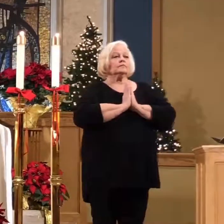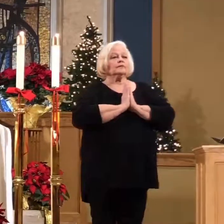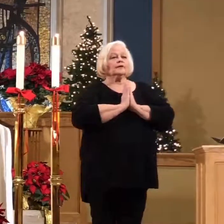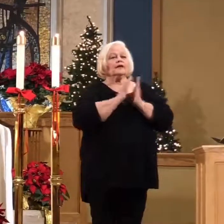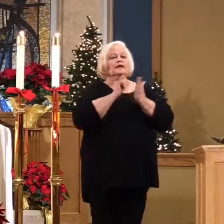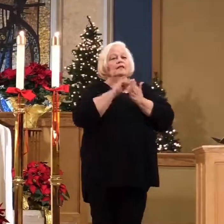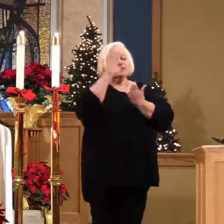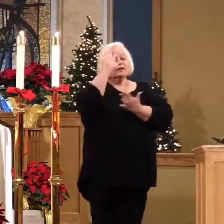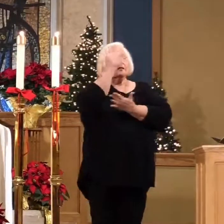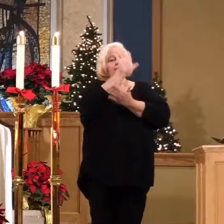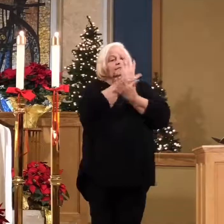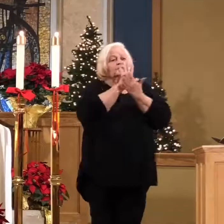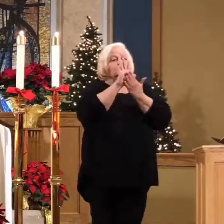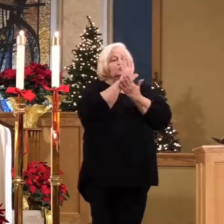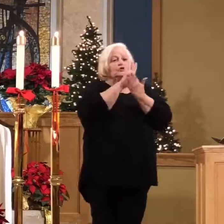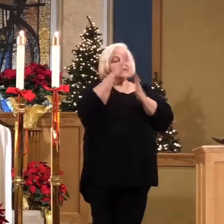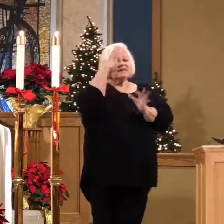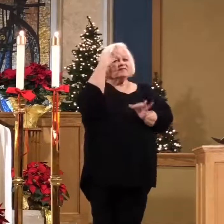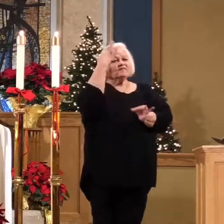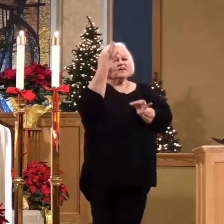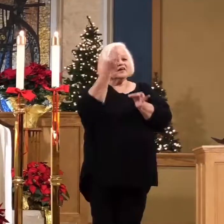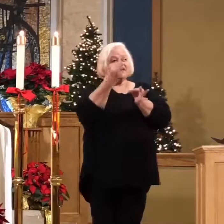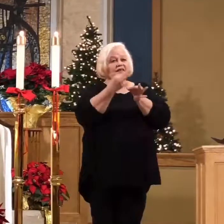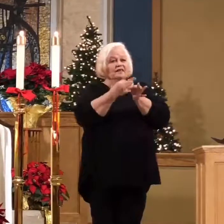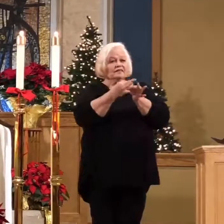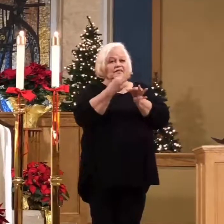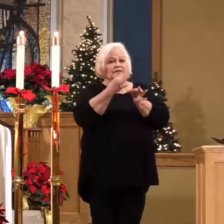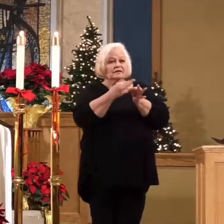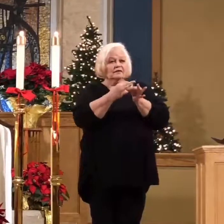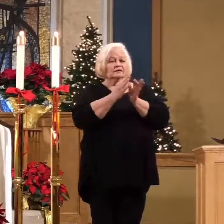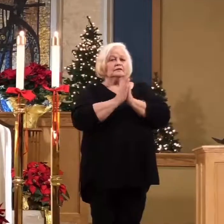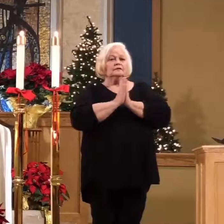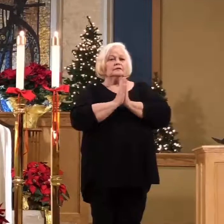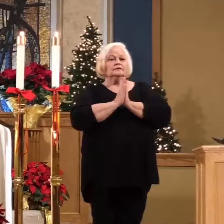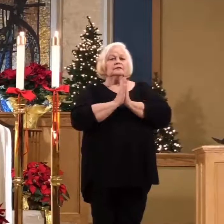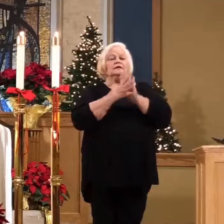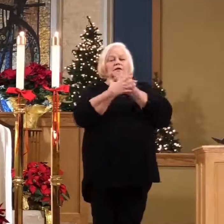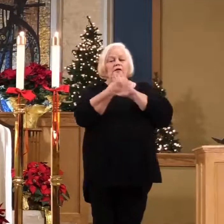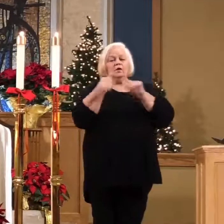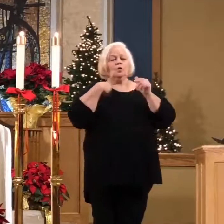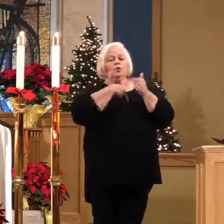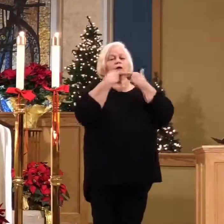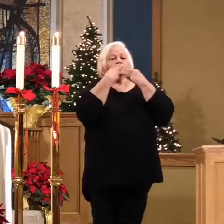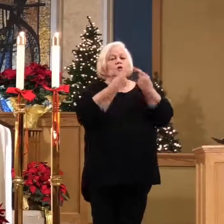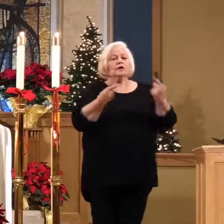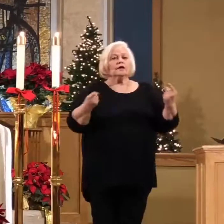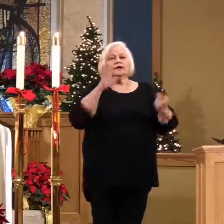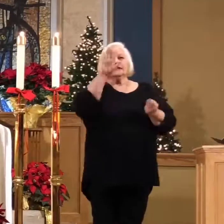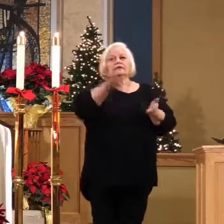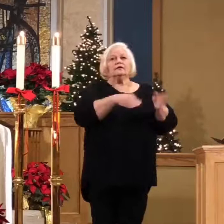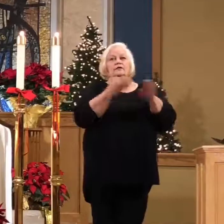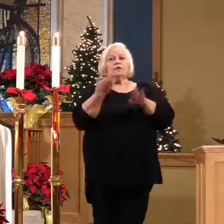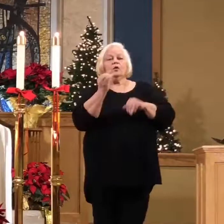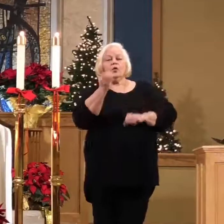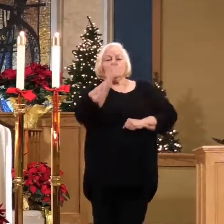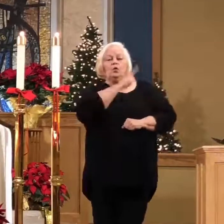The mystery of faith. We proclaim your death,